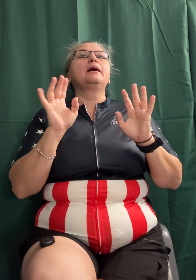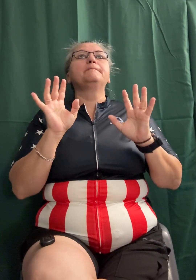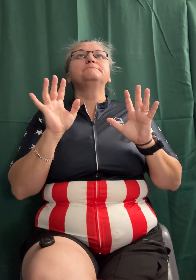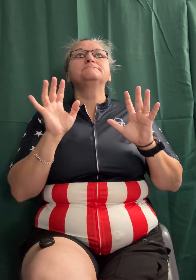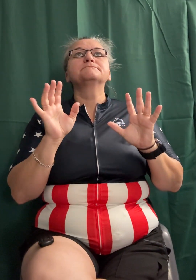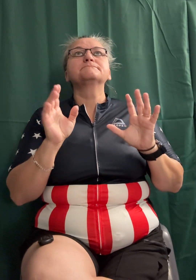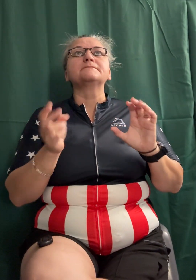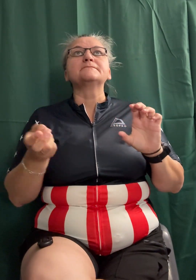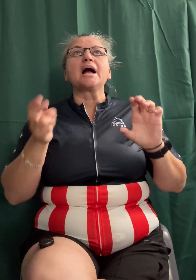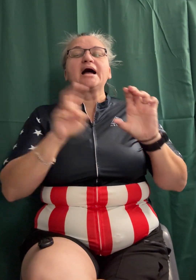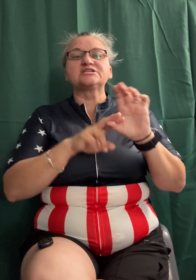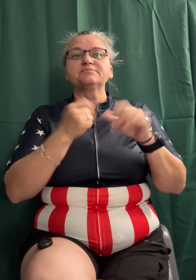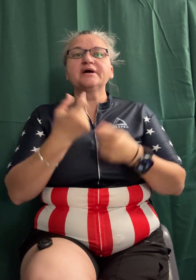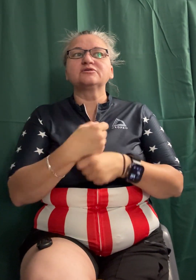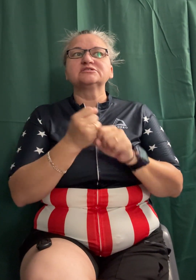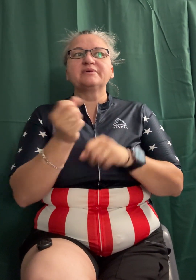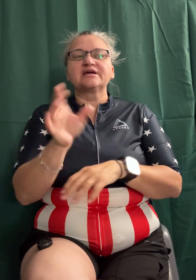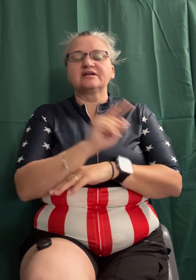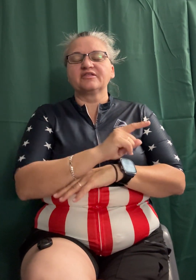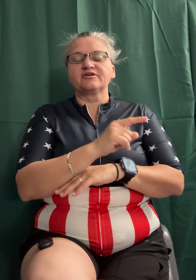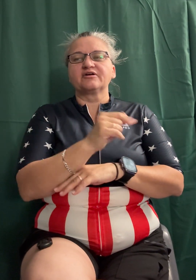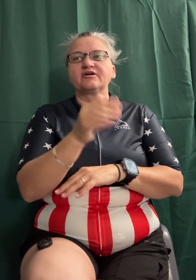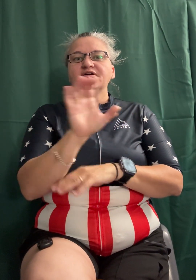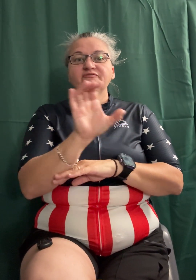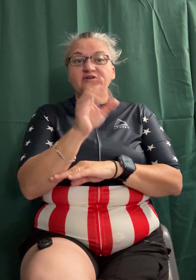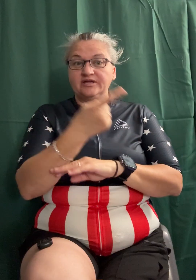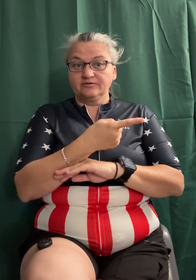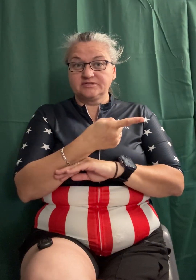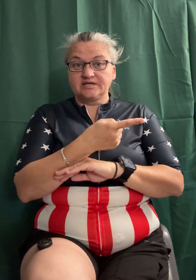Um, I jumped back on to make another video today.